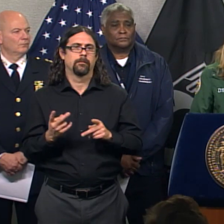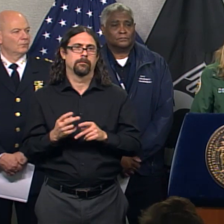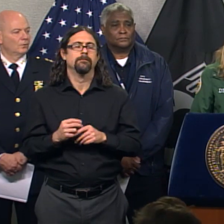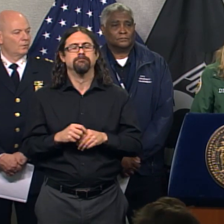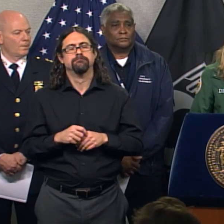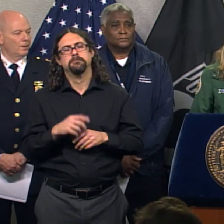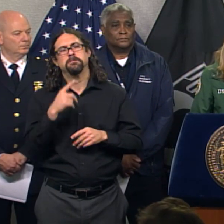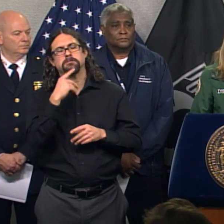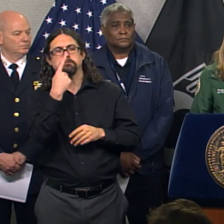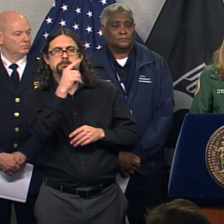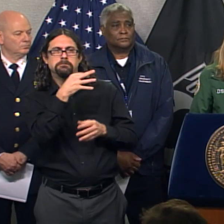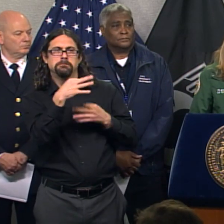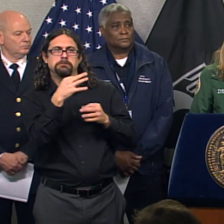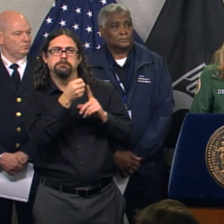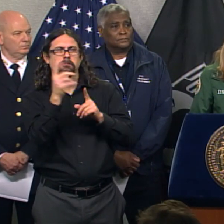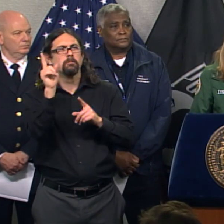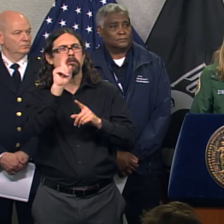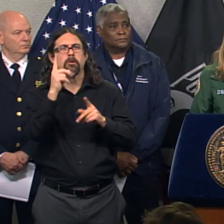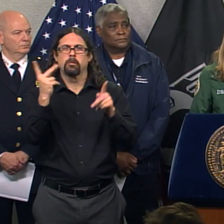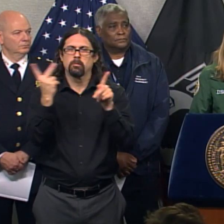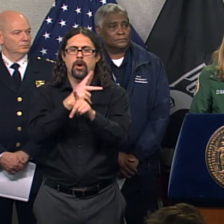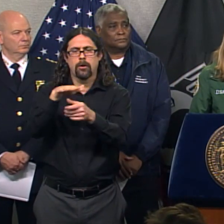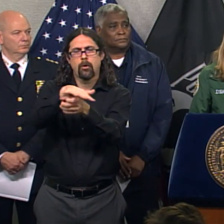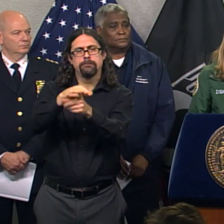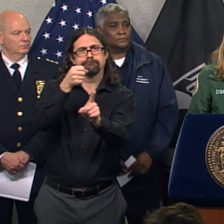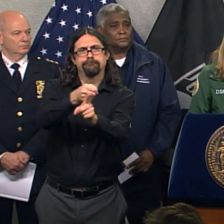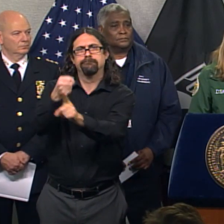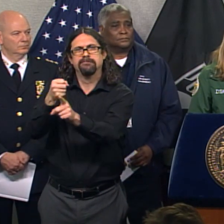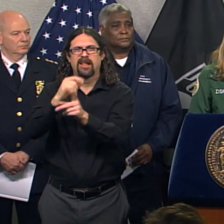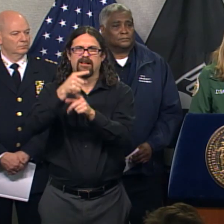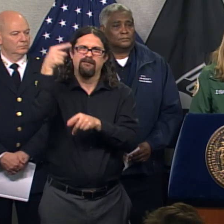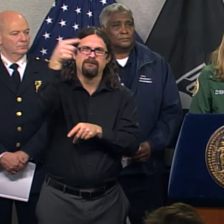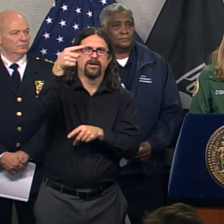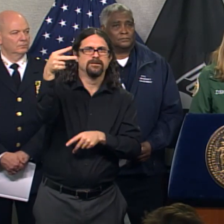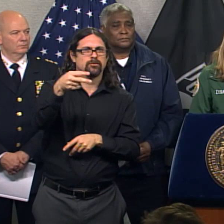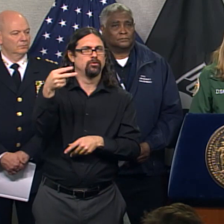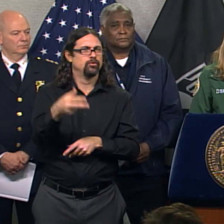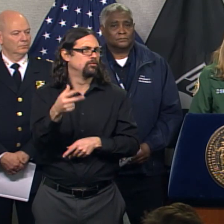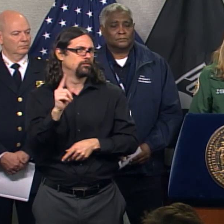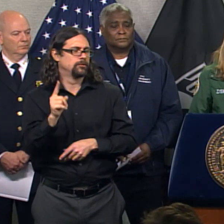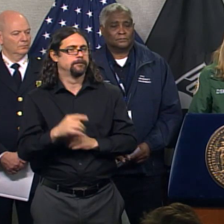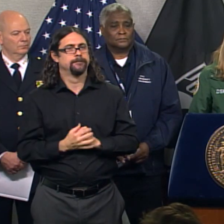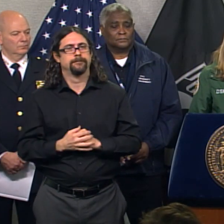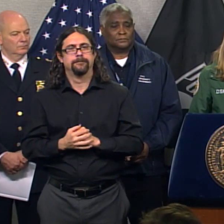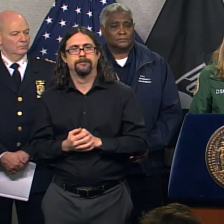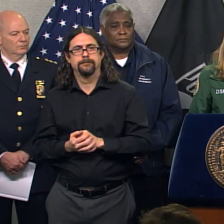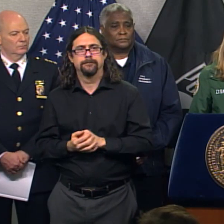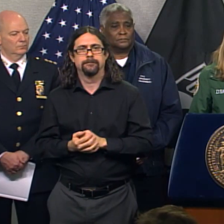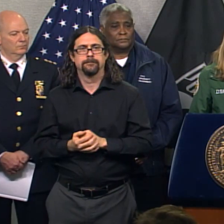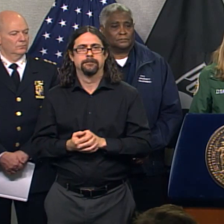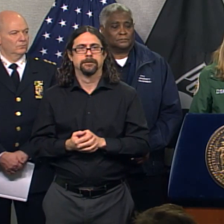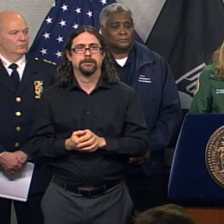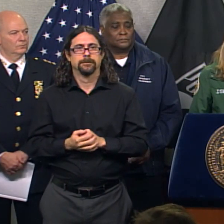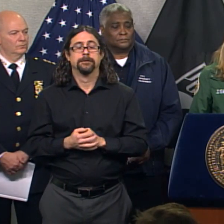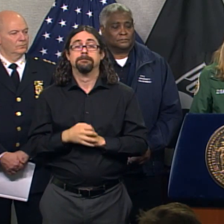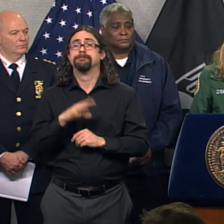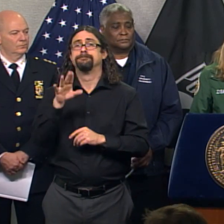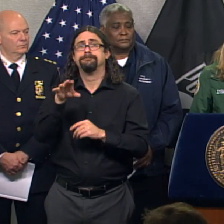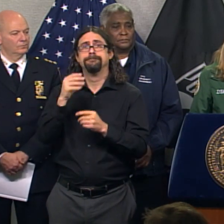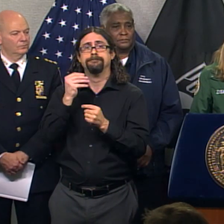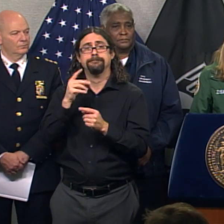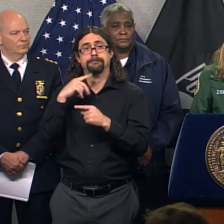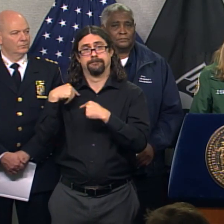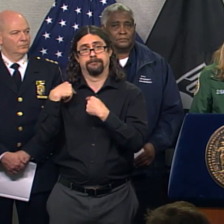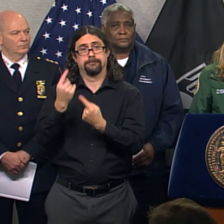we're much further along if I say I started at 3 a.m. So since 7 a.m. To right before we